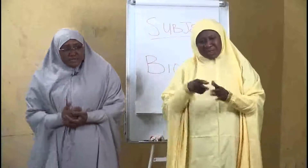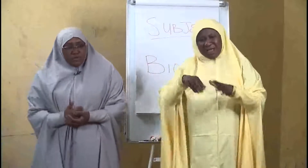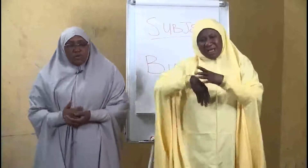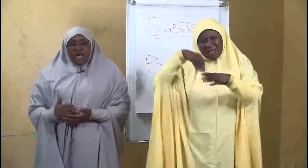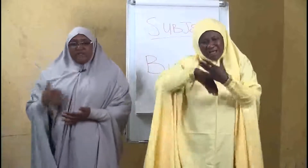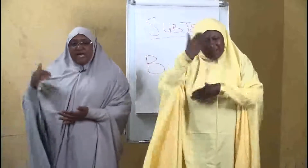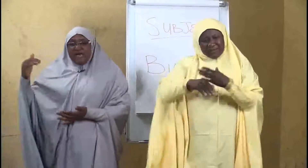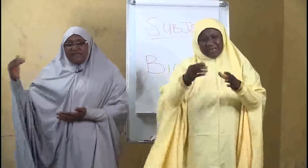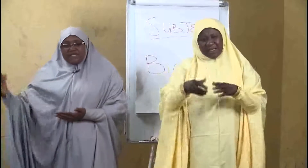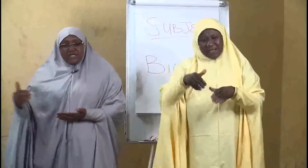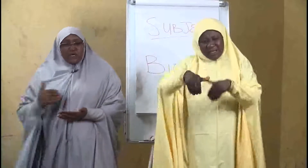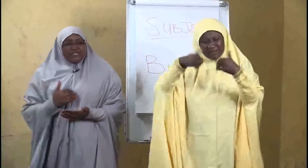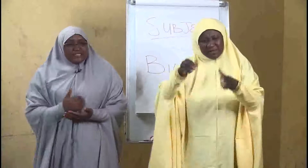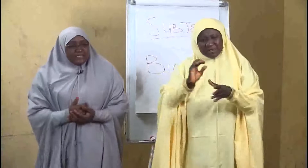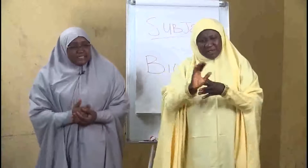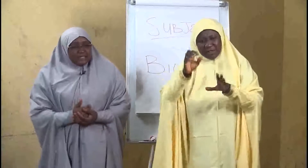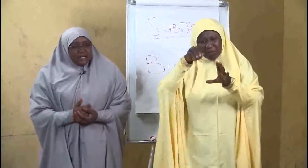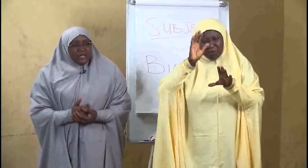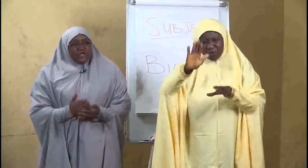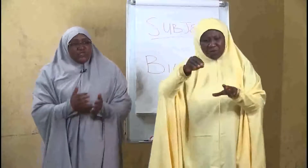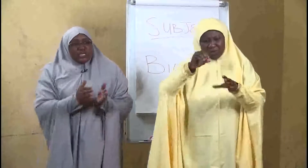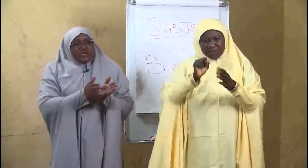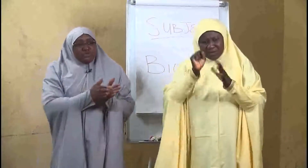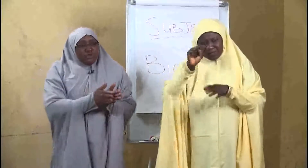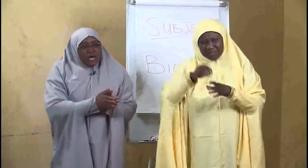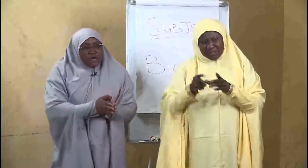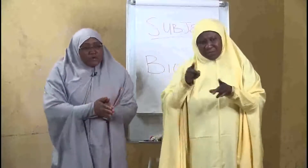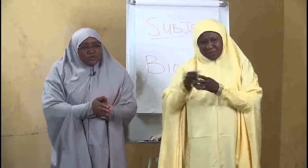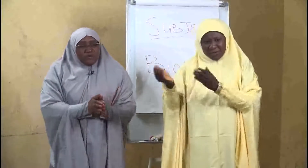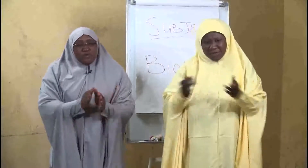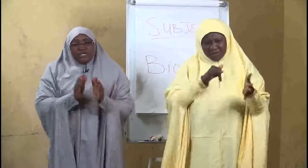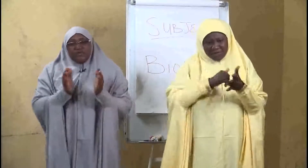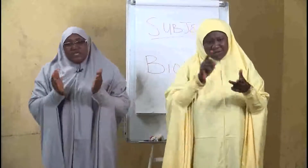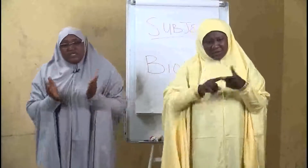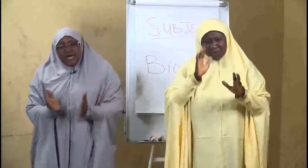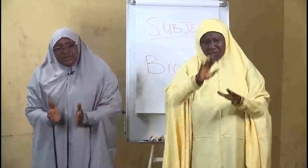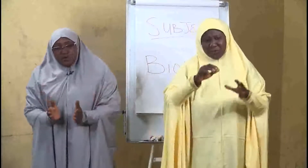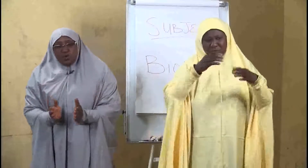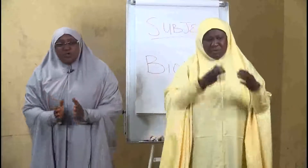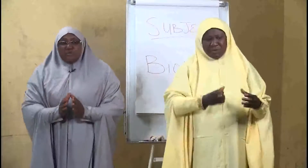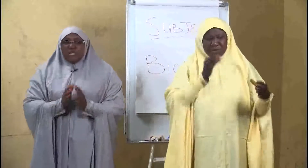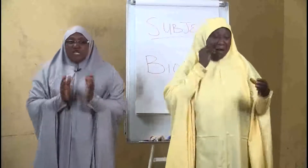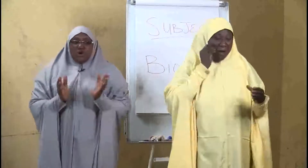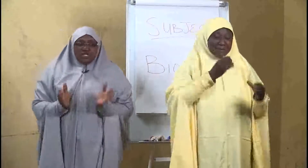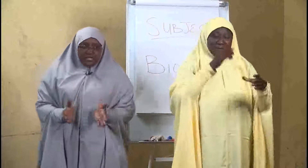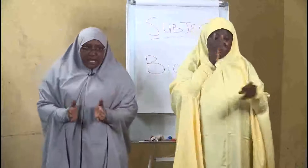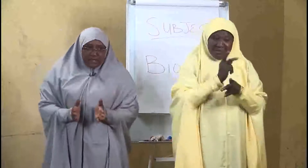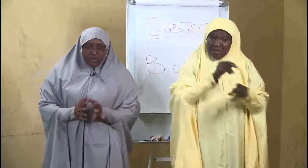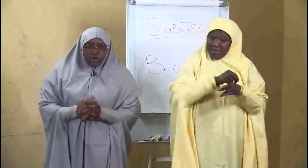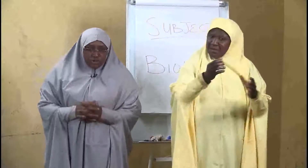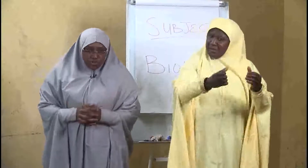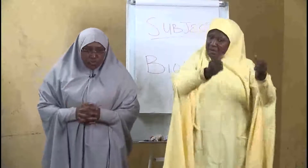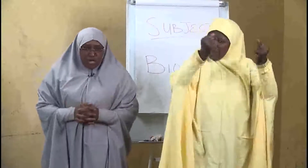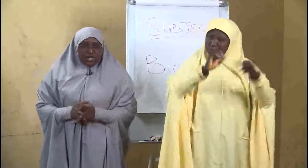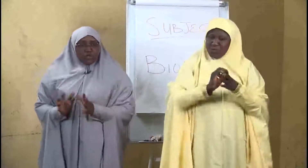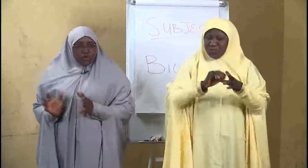your maize or after harvesting your seeds, you take them to your house, put them in sacks or put them in any container you